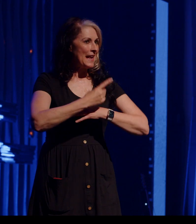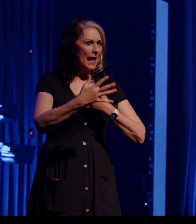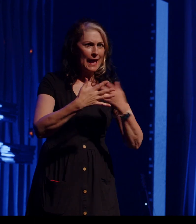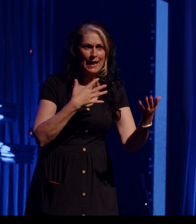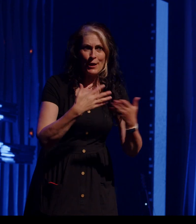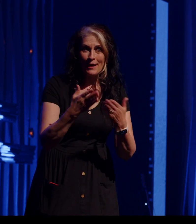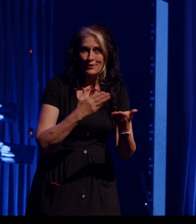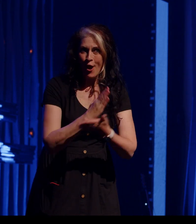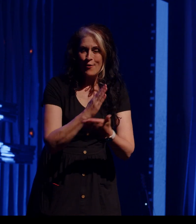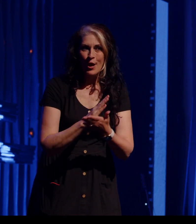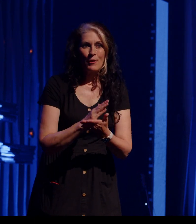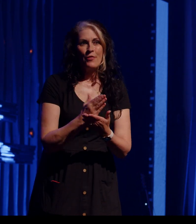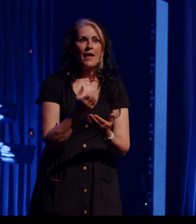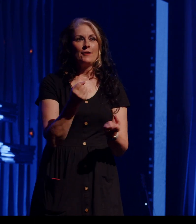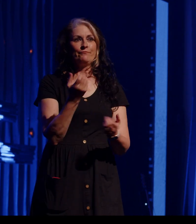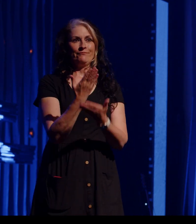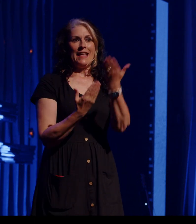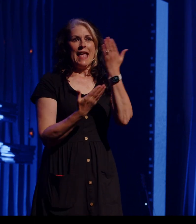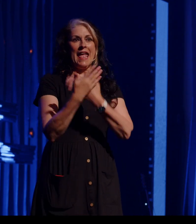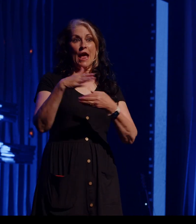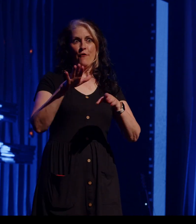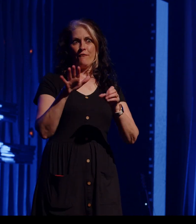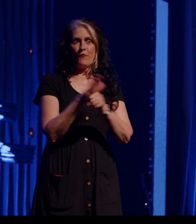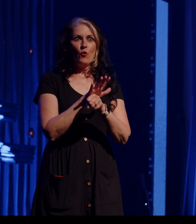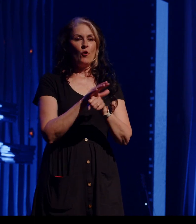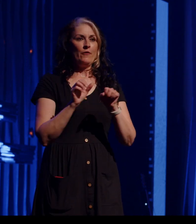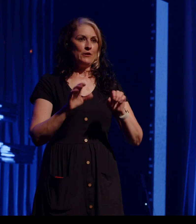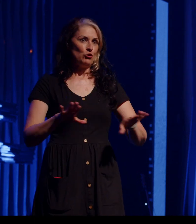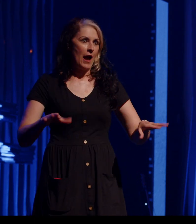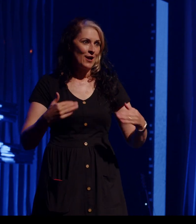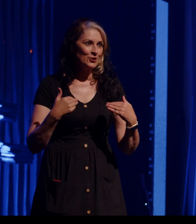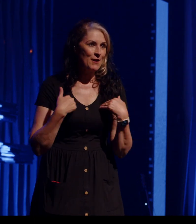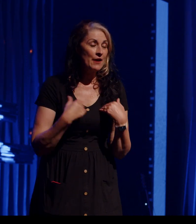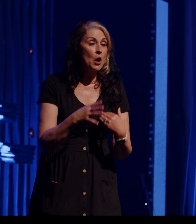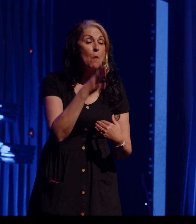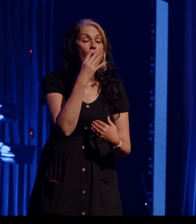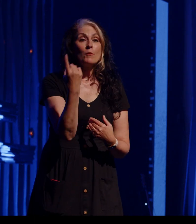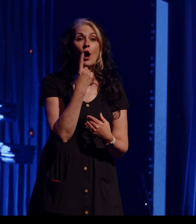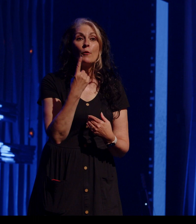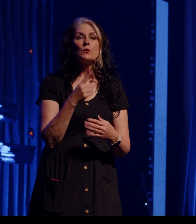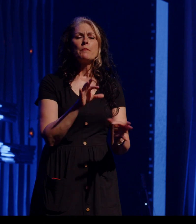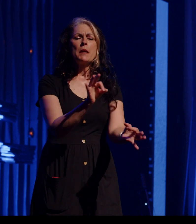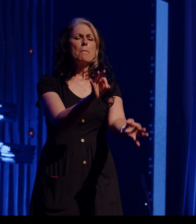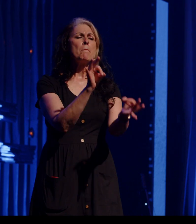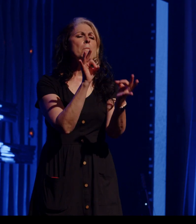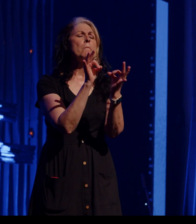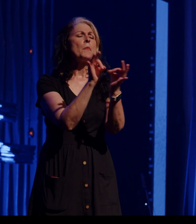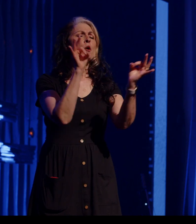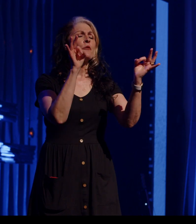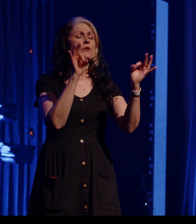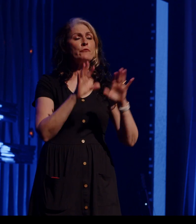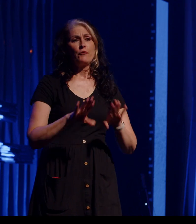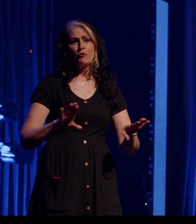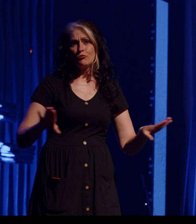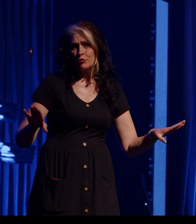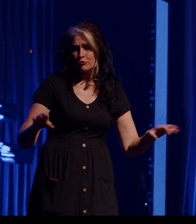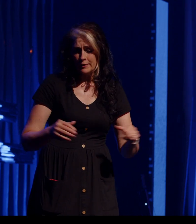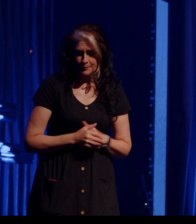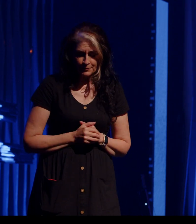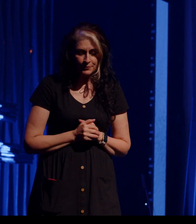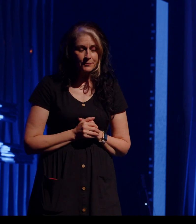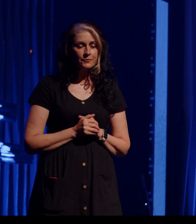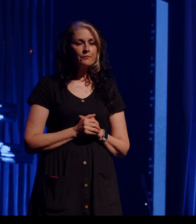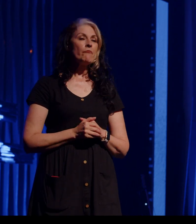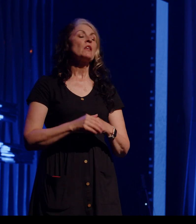right? Even with that handful of a child you may have. Moms always want to be perfect. They want to have things perfect for their kids.